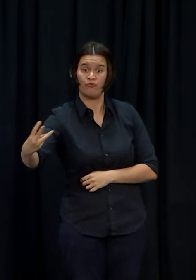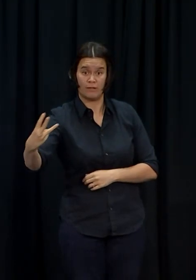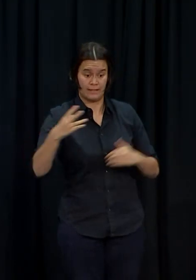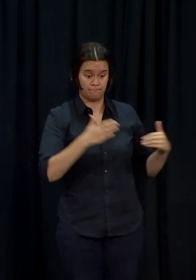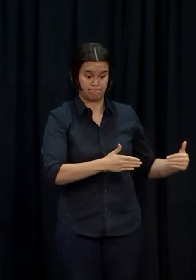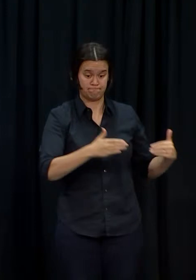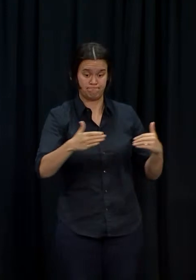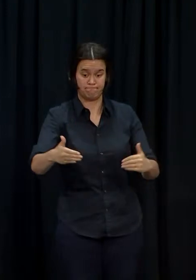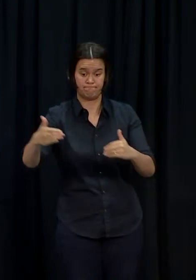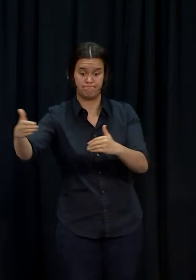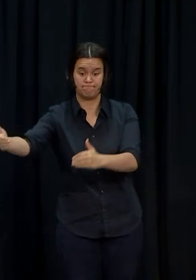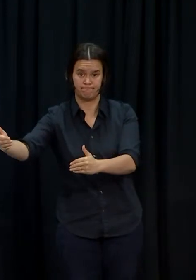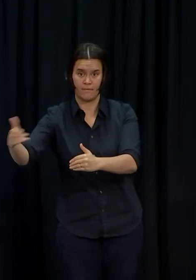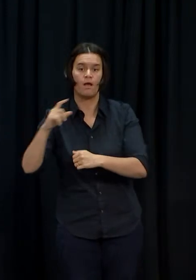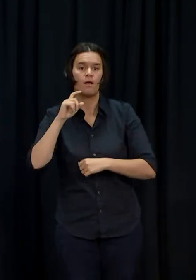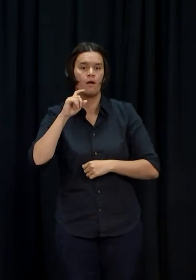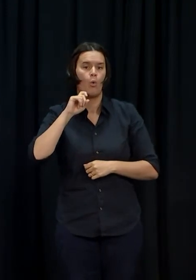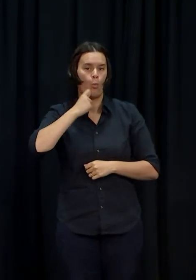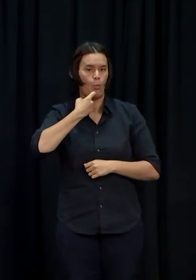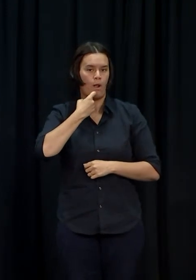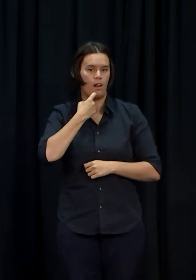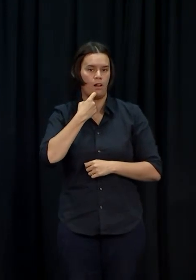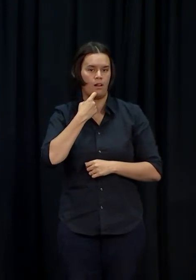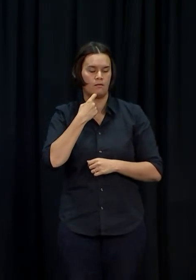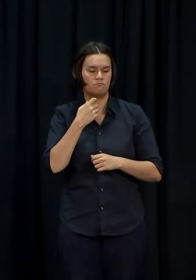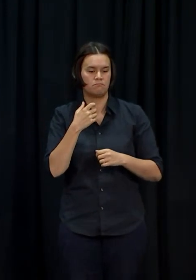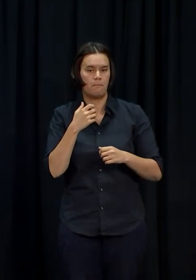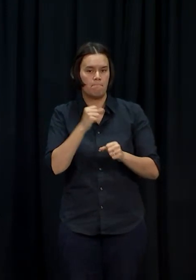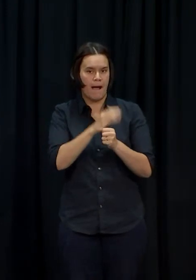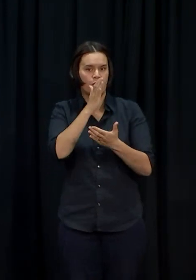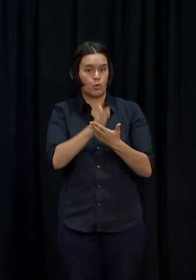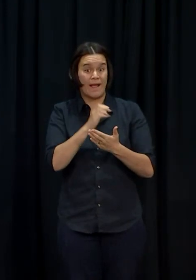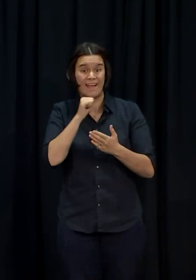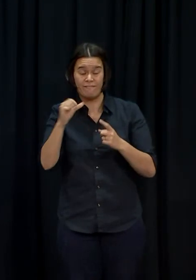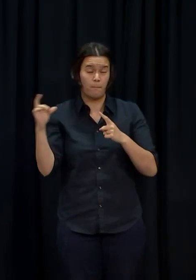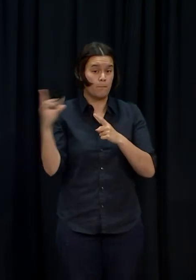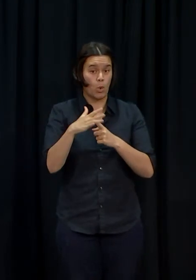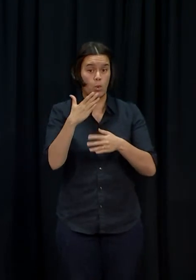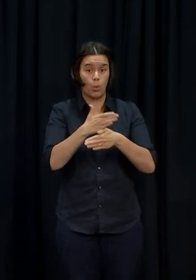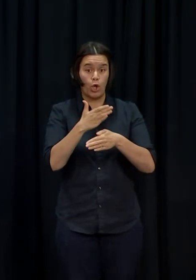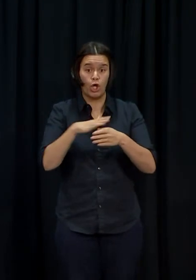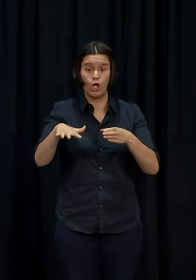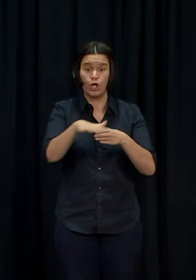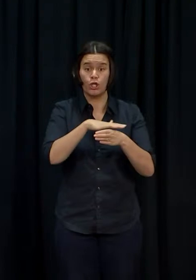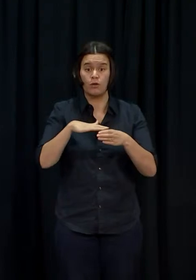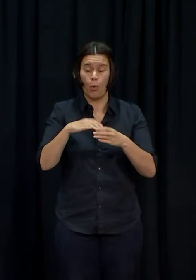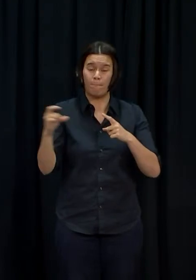test-to-work regime that will allow our critical workforces to keep them going over the outbreak.